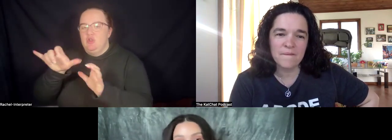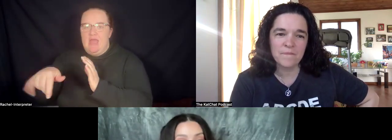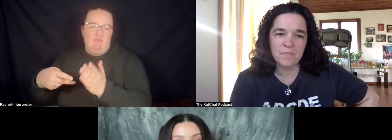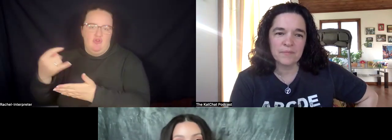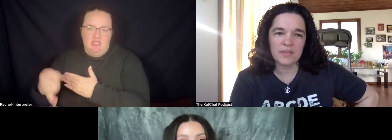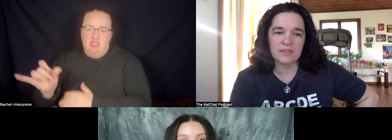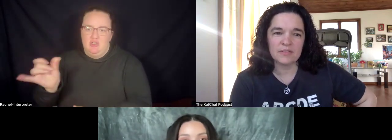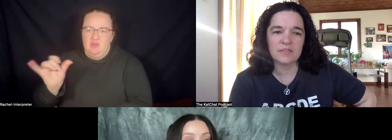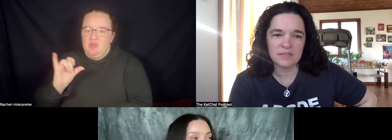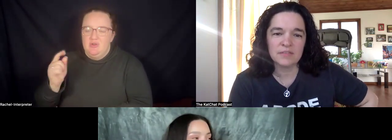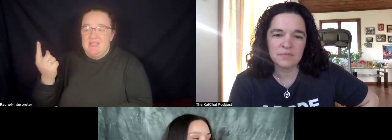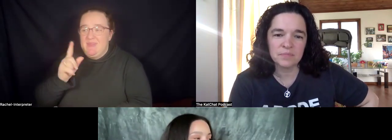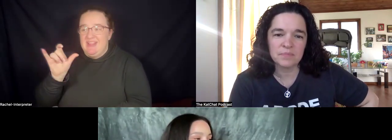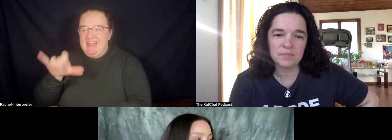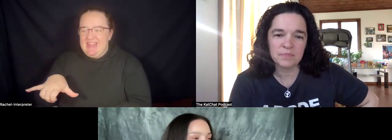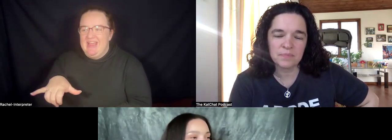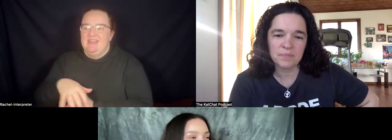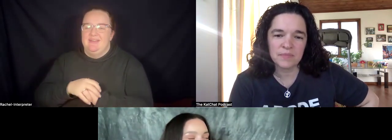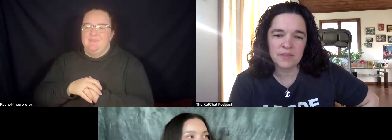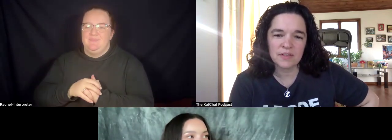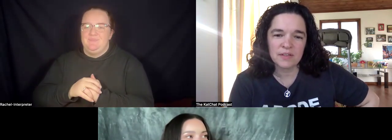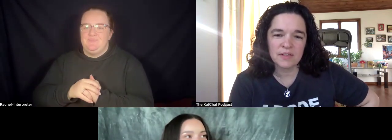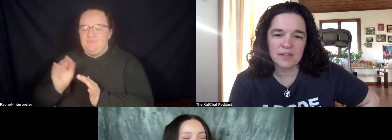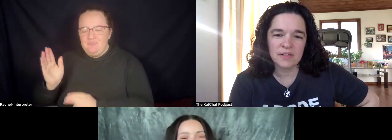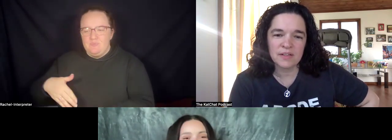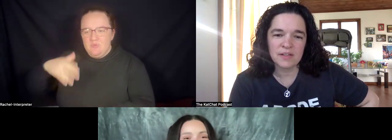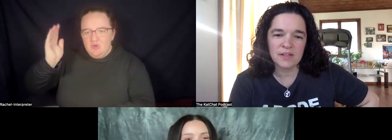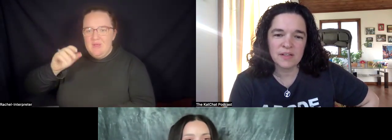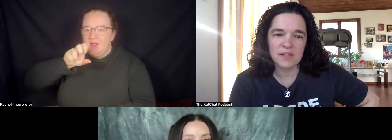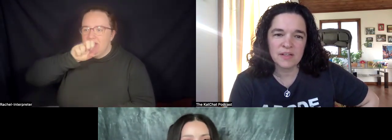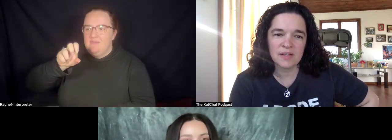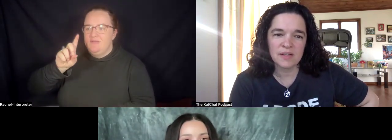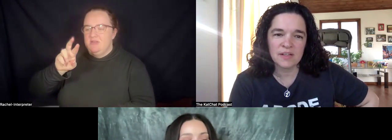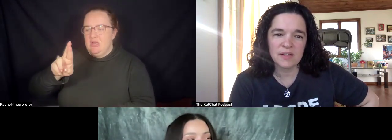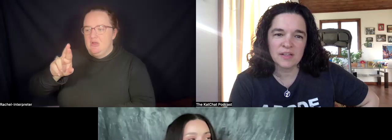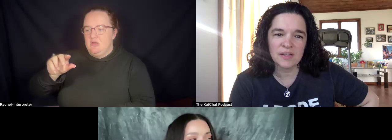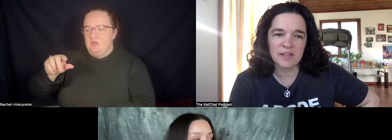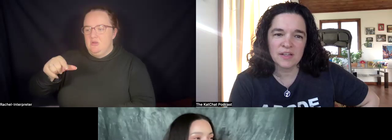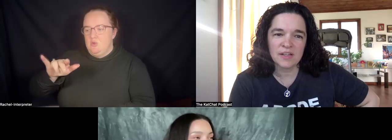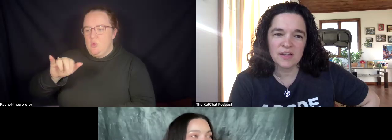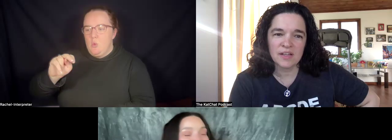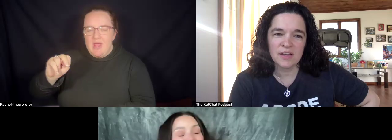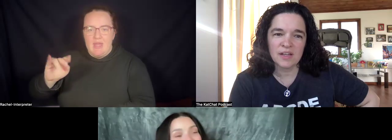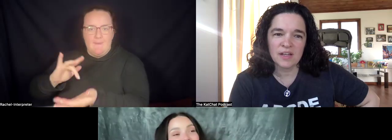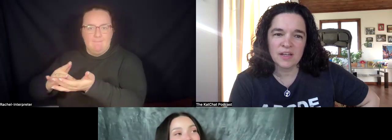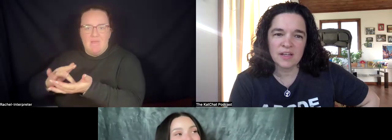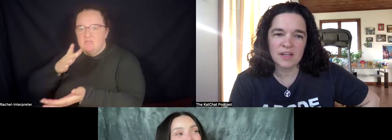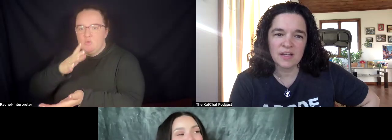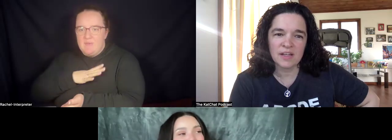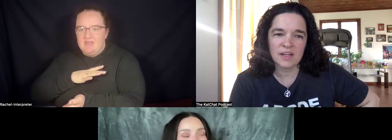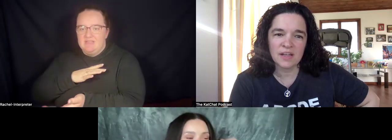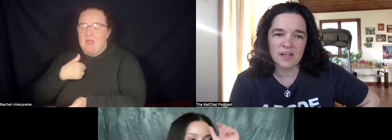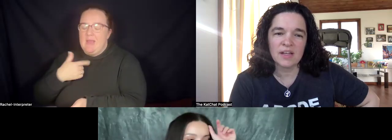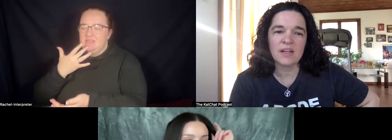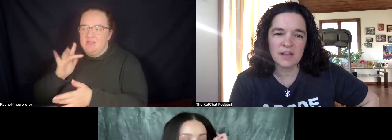project, something along those lines. Growing up, I loved Dr. Quinn Medicine Woman, And so I was very lucky with